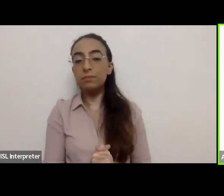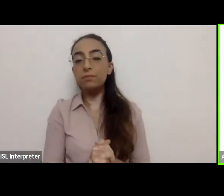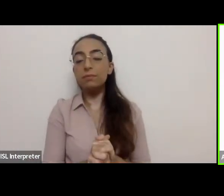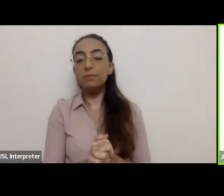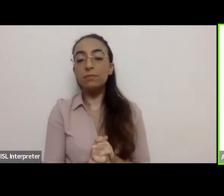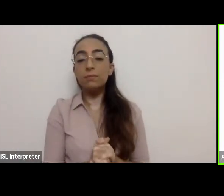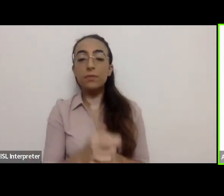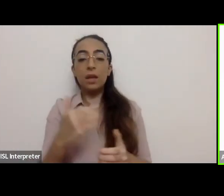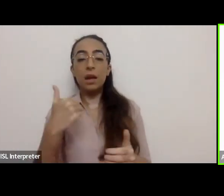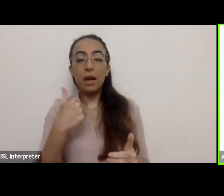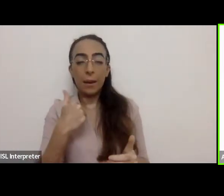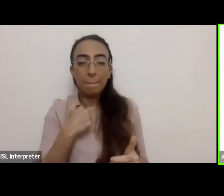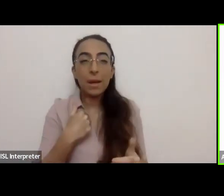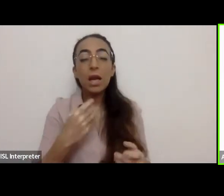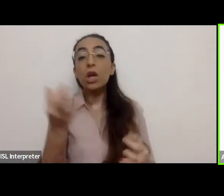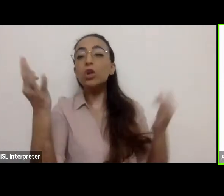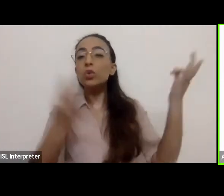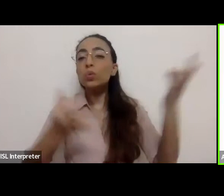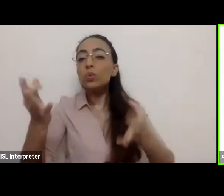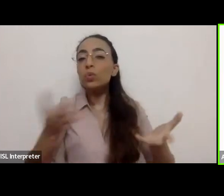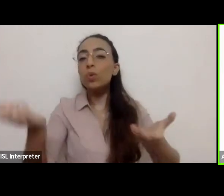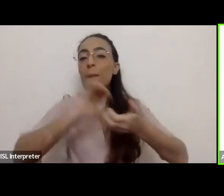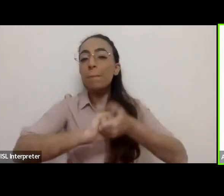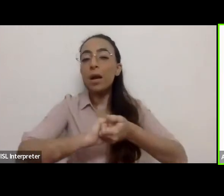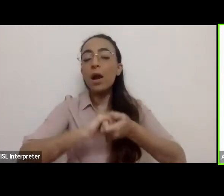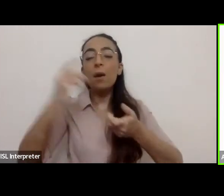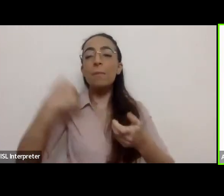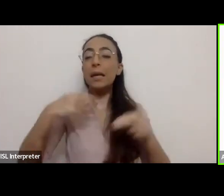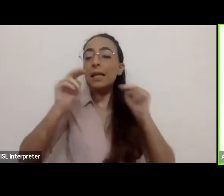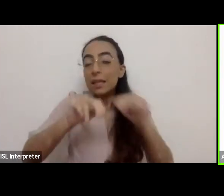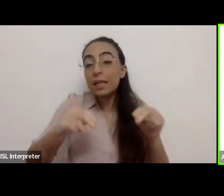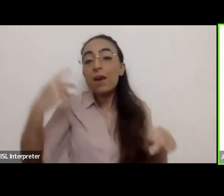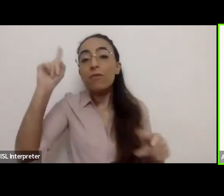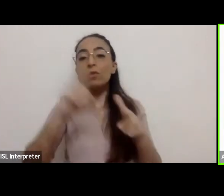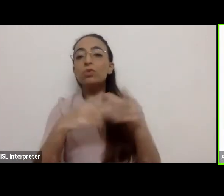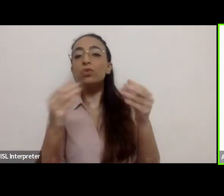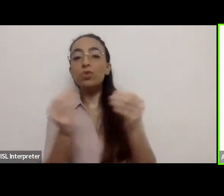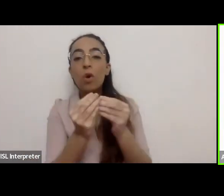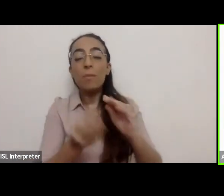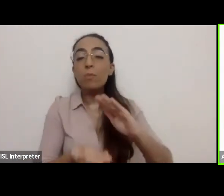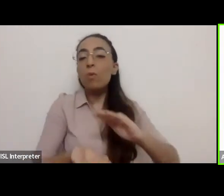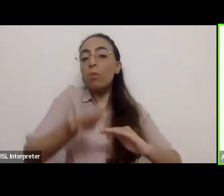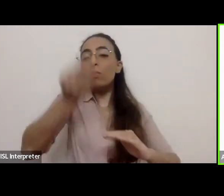and fostering new partnership for promoting employment,